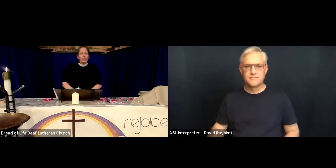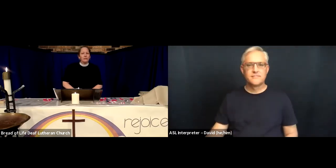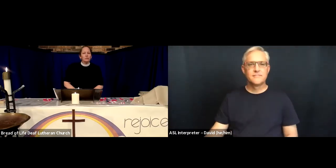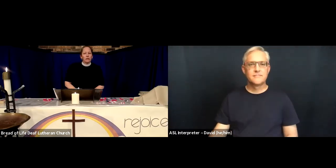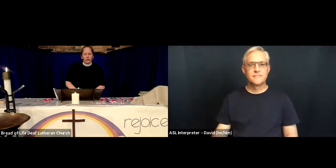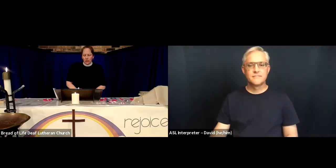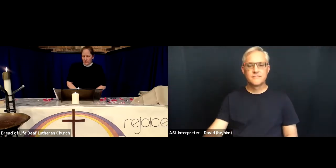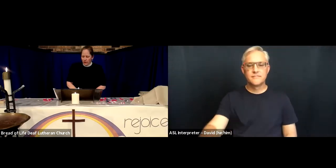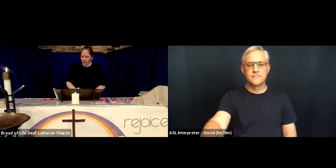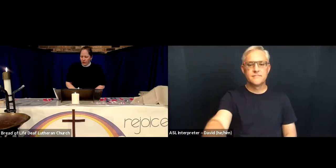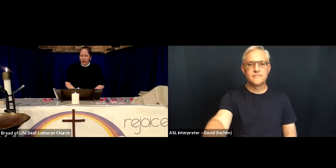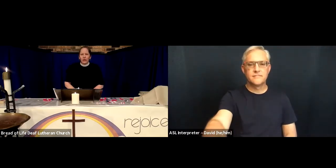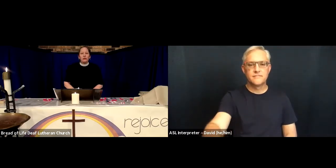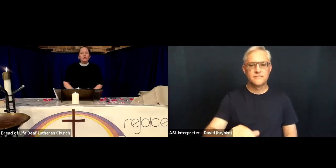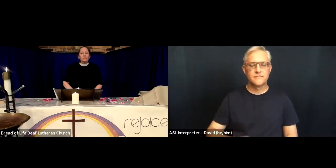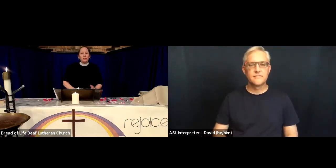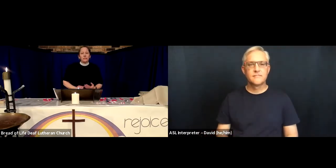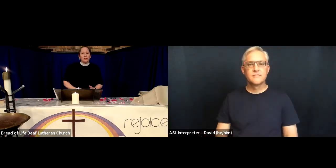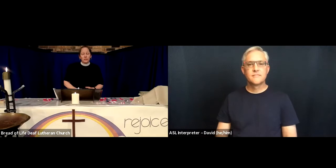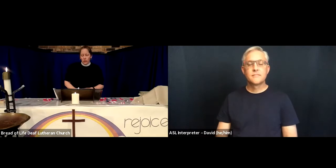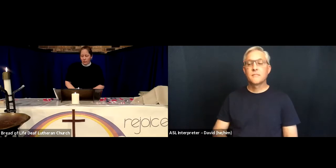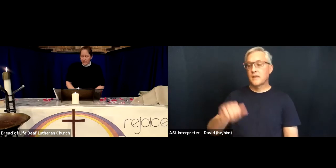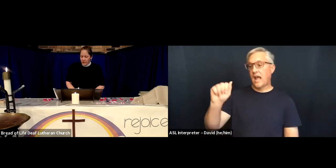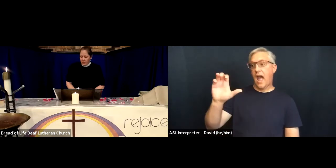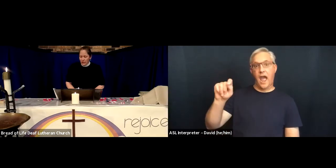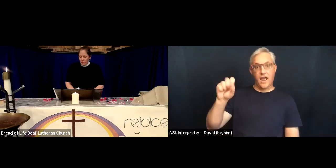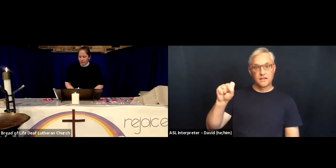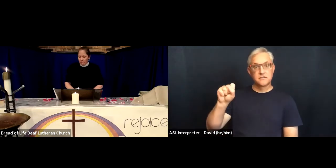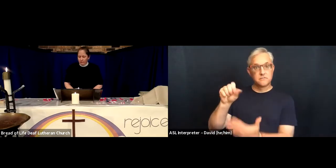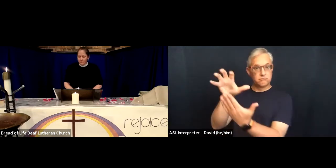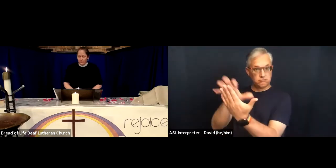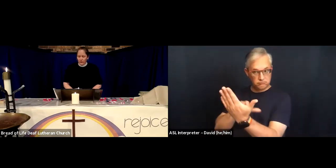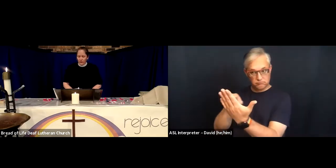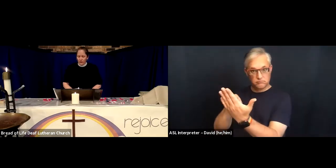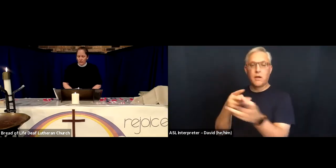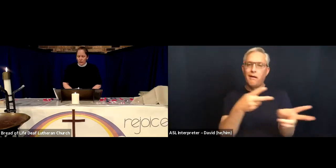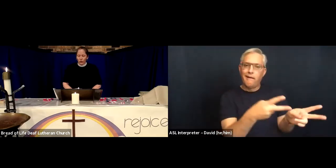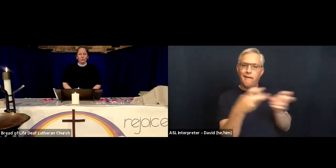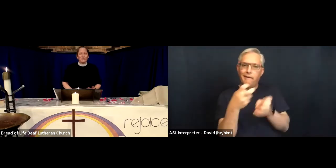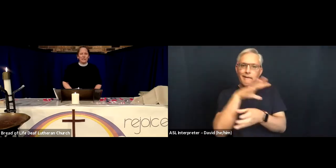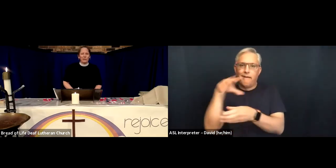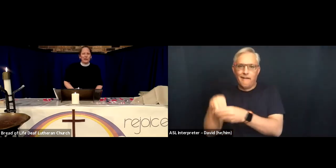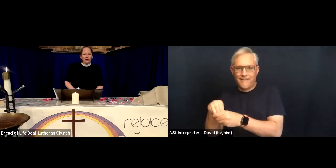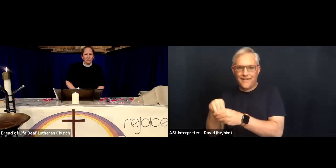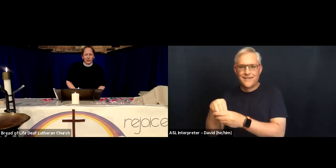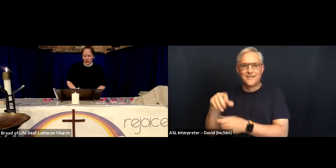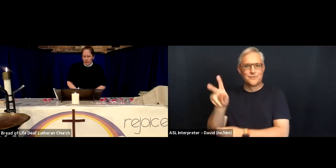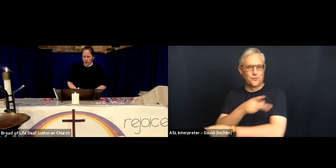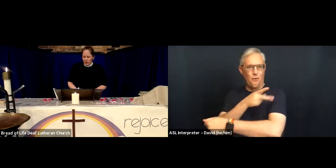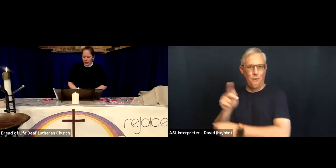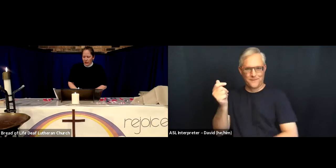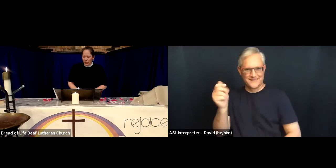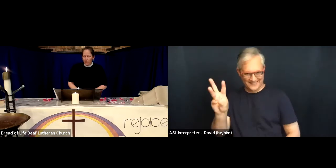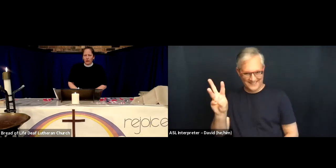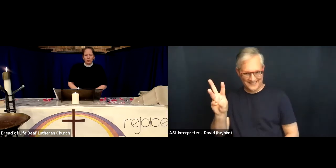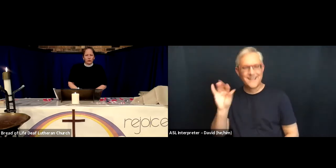The Acts reading itself uses Psalm 16. And so today we included that